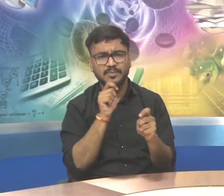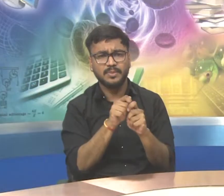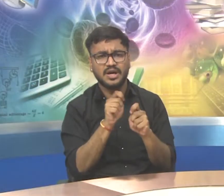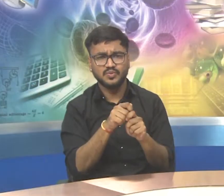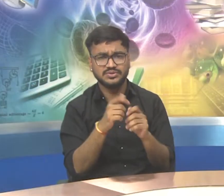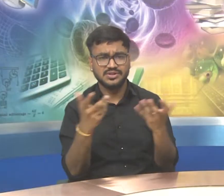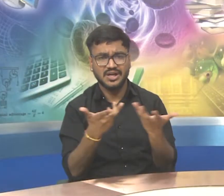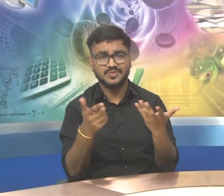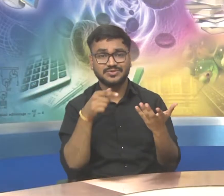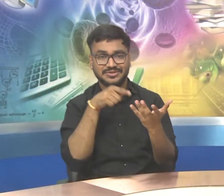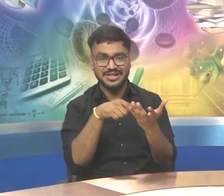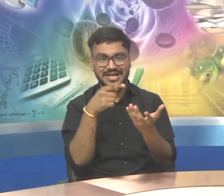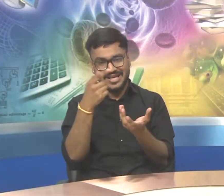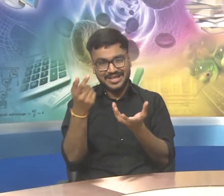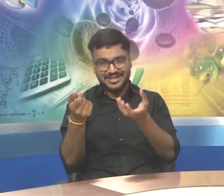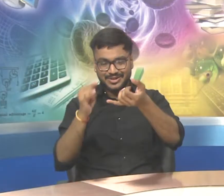And how it works?